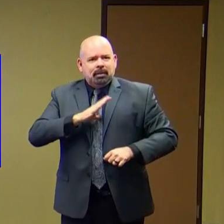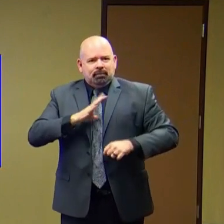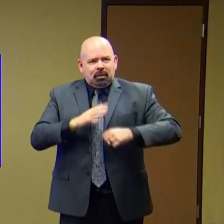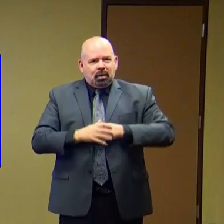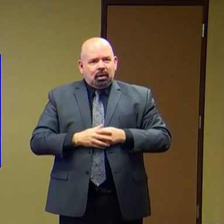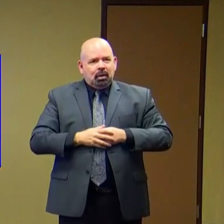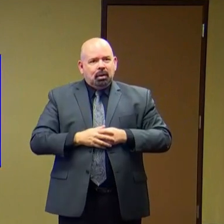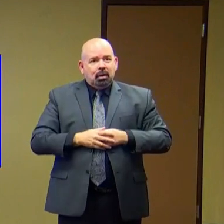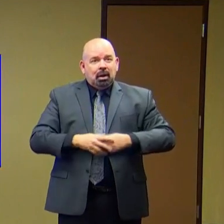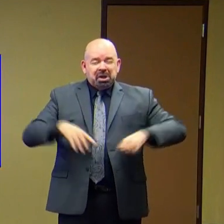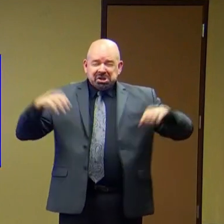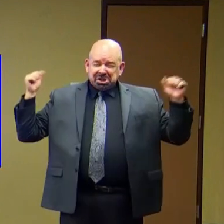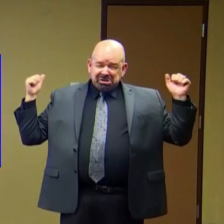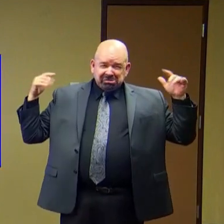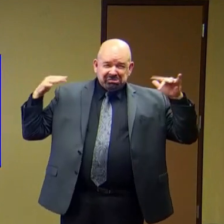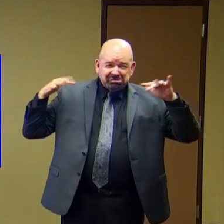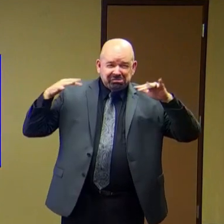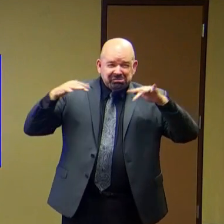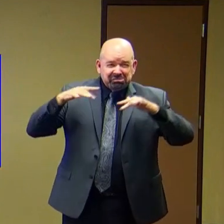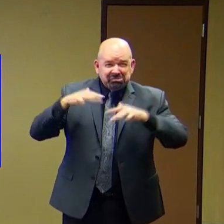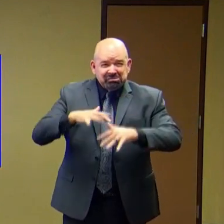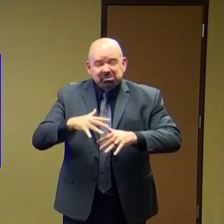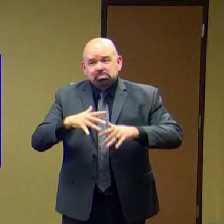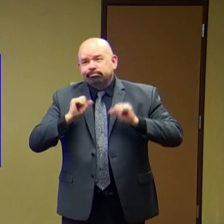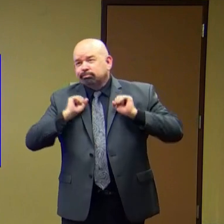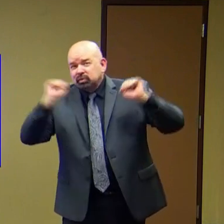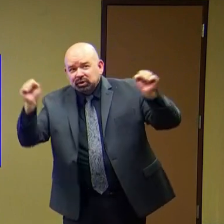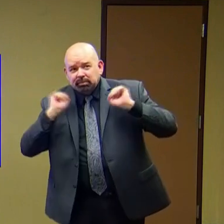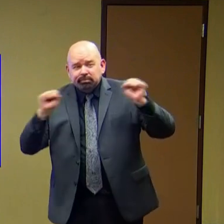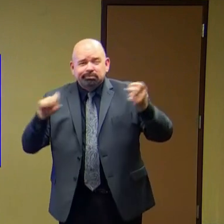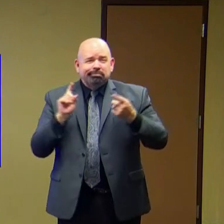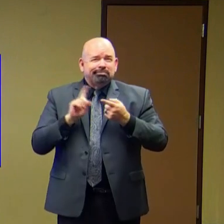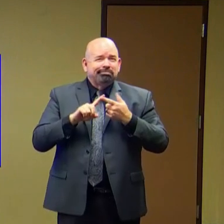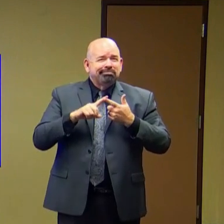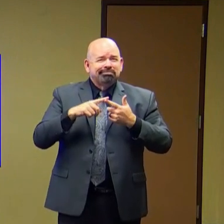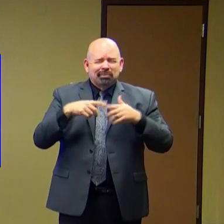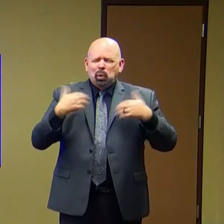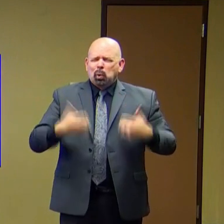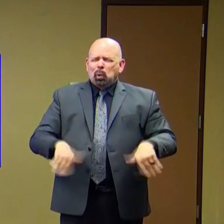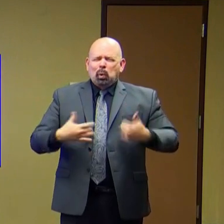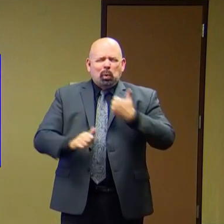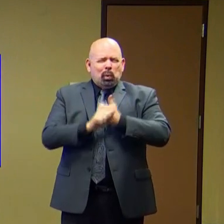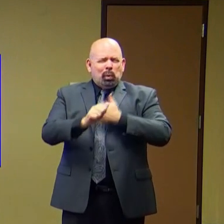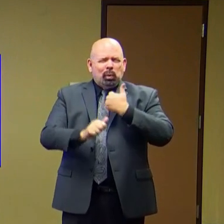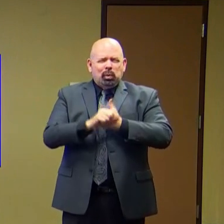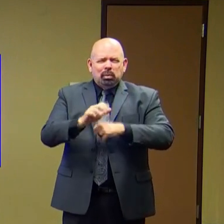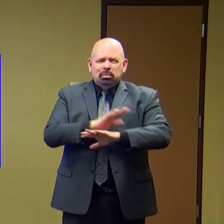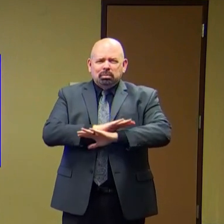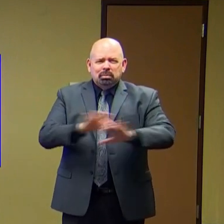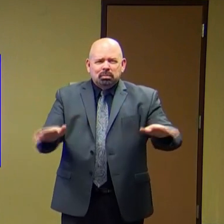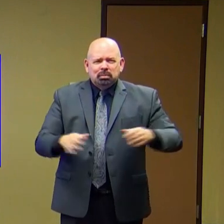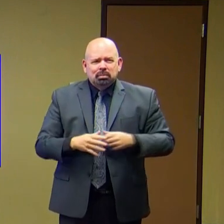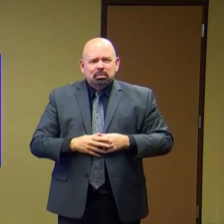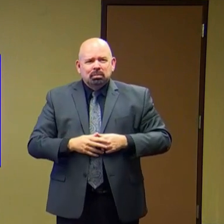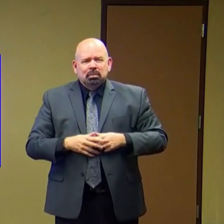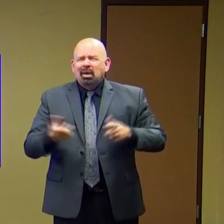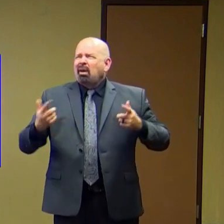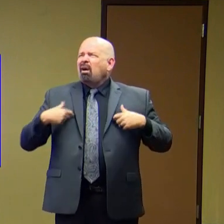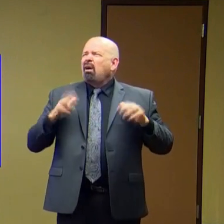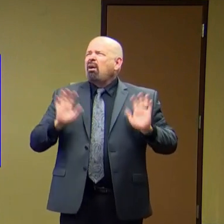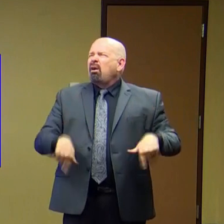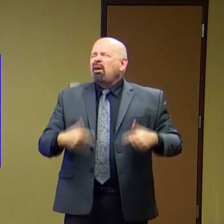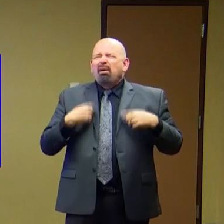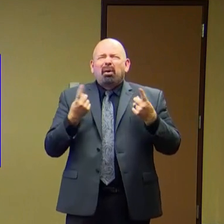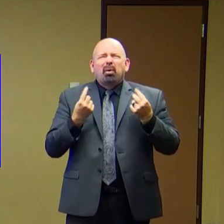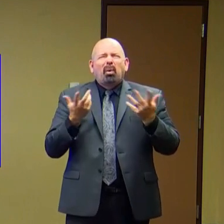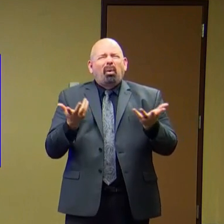working out in indoor gyms. So what can we do? Well, at this point, we can do a whole lot. With the weather the way